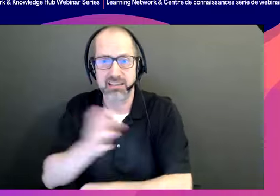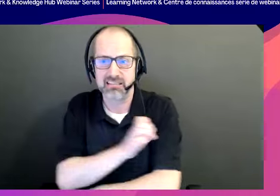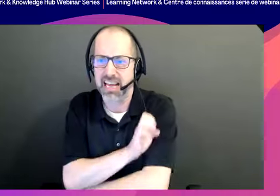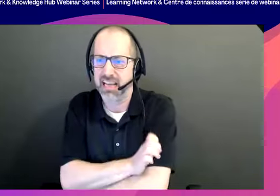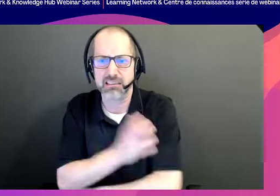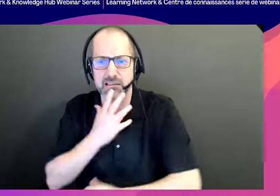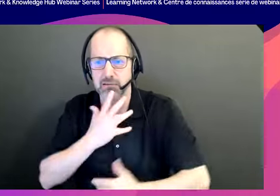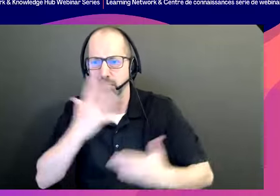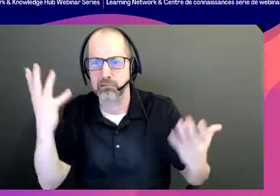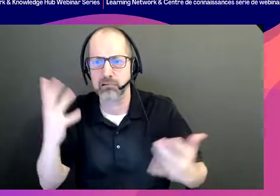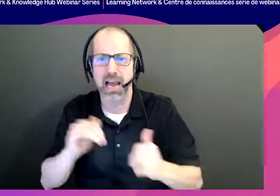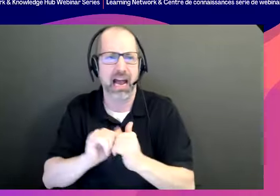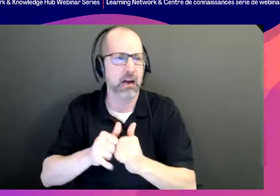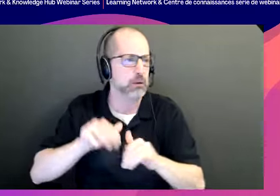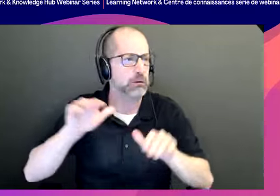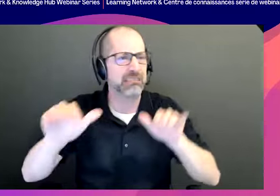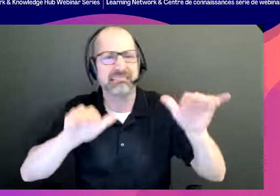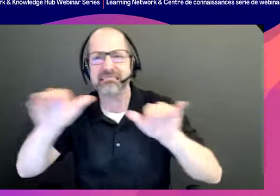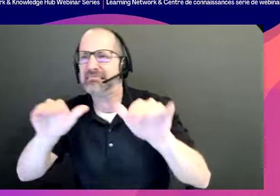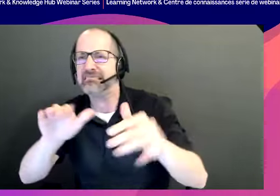herself. And so you might